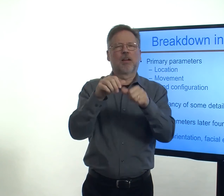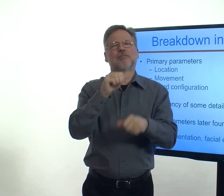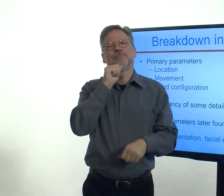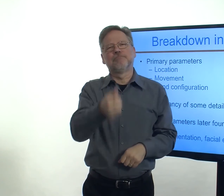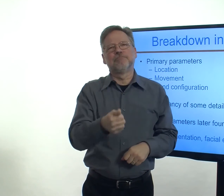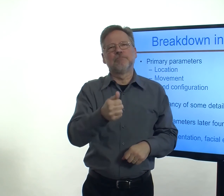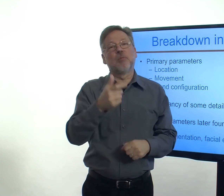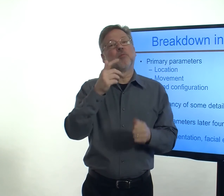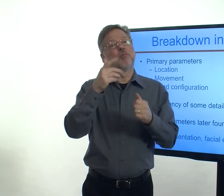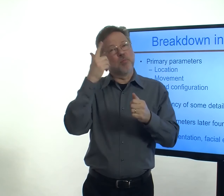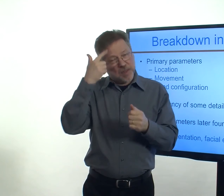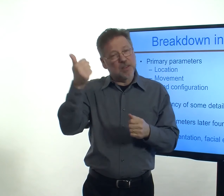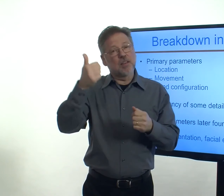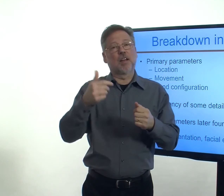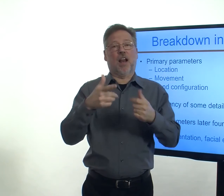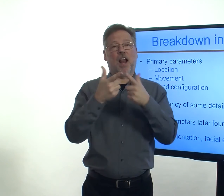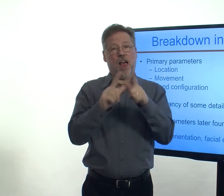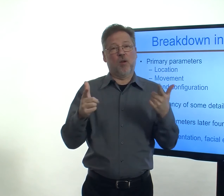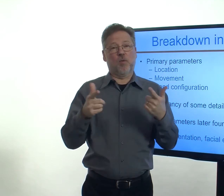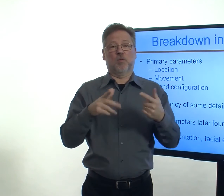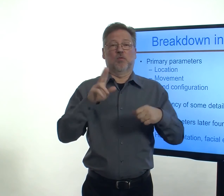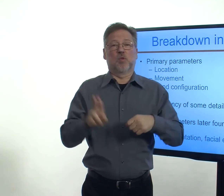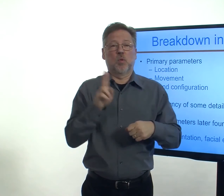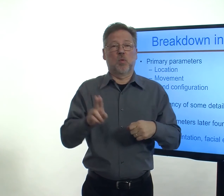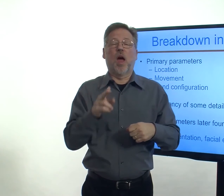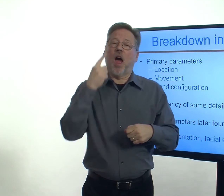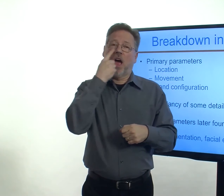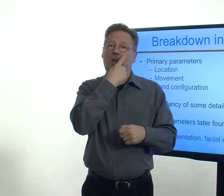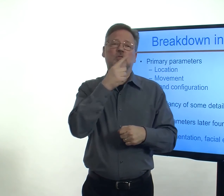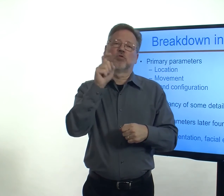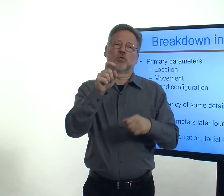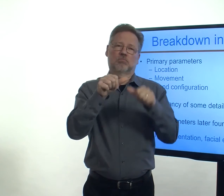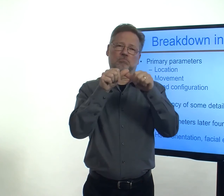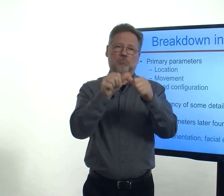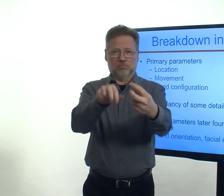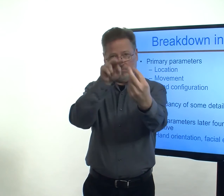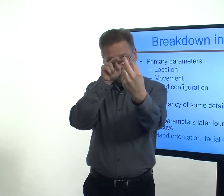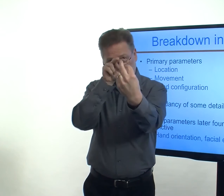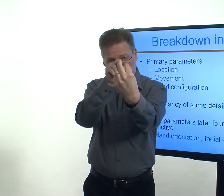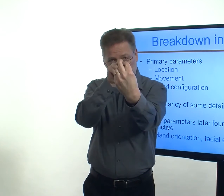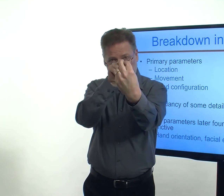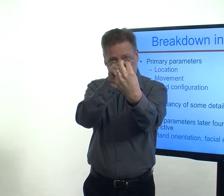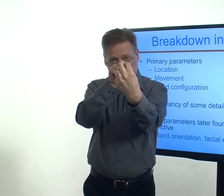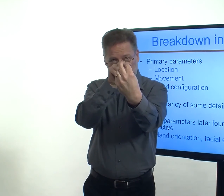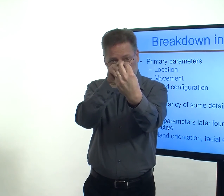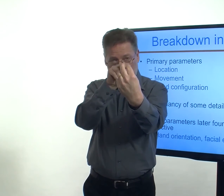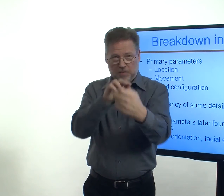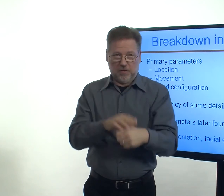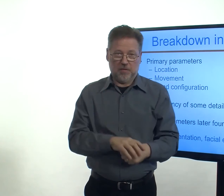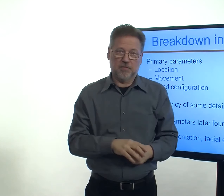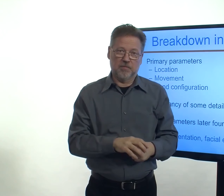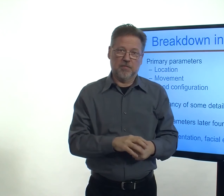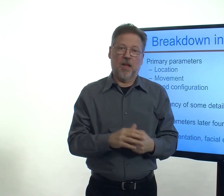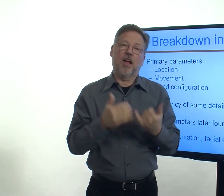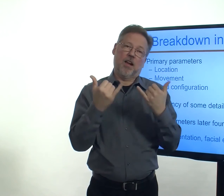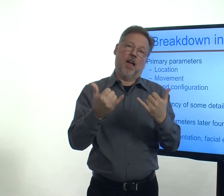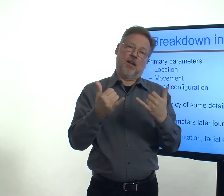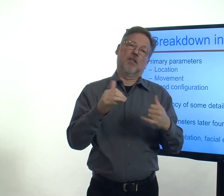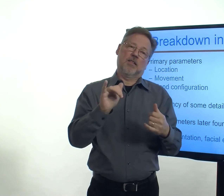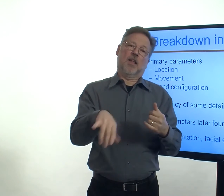referent. Once that reference location has been noted, you don't need to keep using eye gaze because when using language, interlocutors should maintain